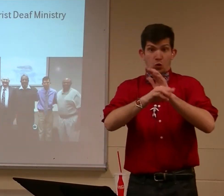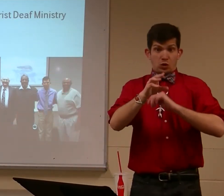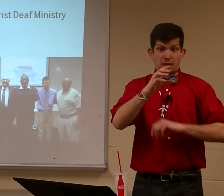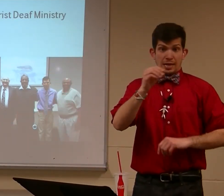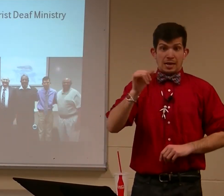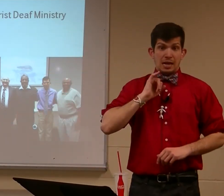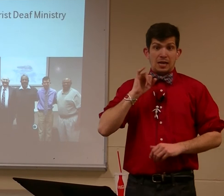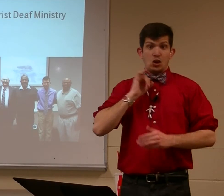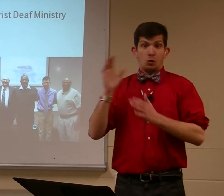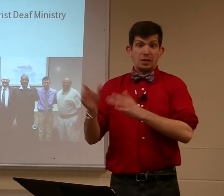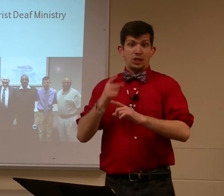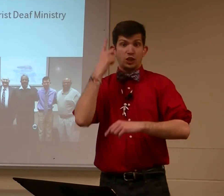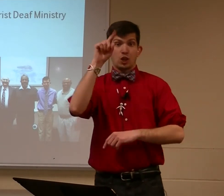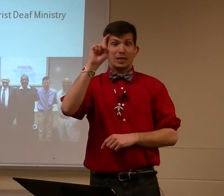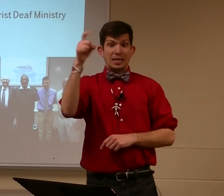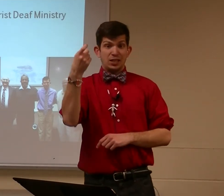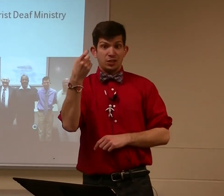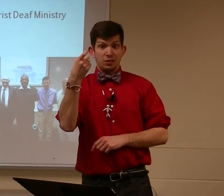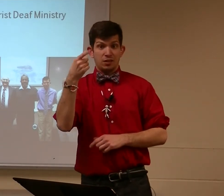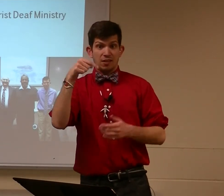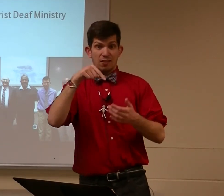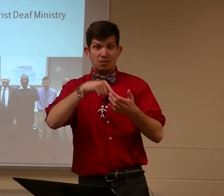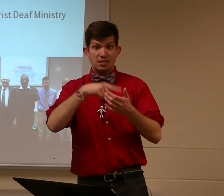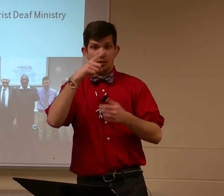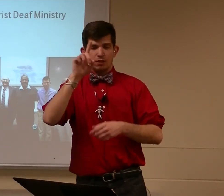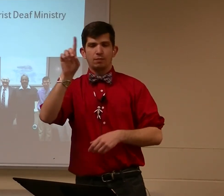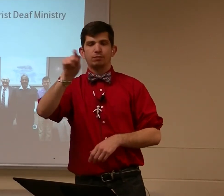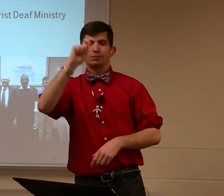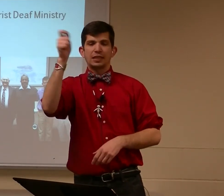Cormore and I are planning to go to Kenya,